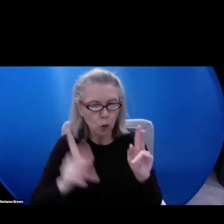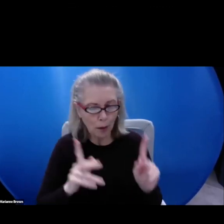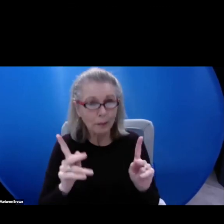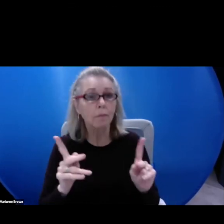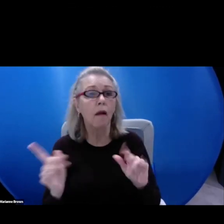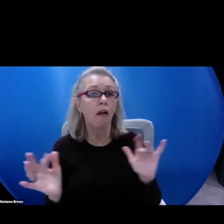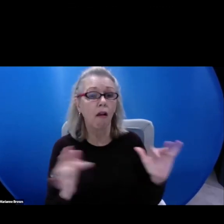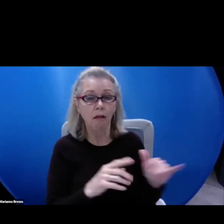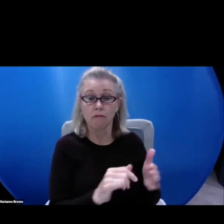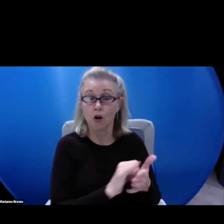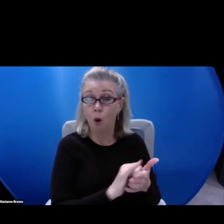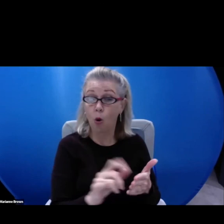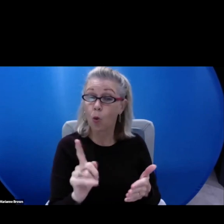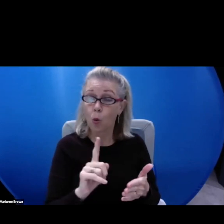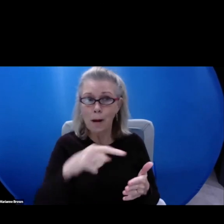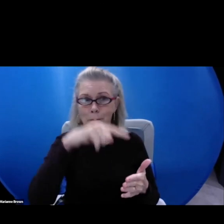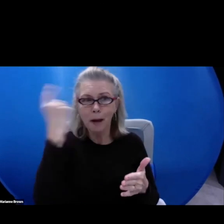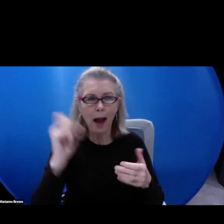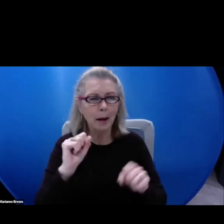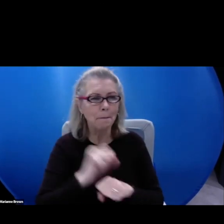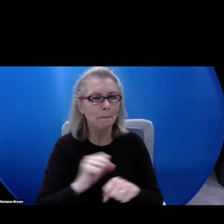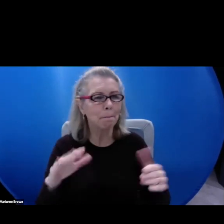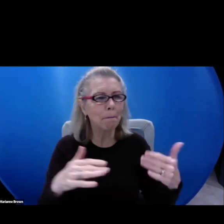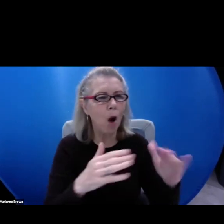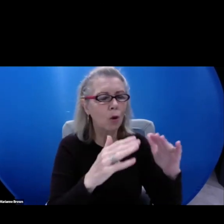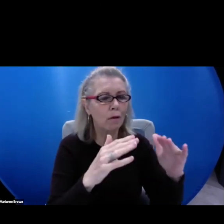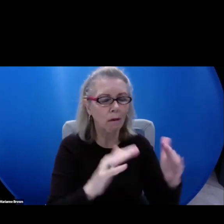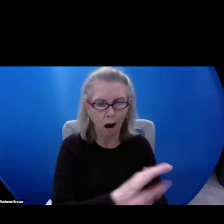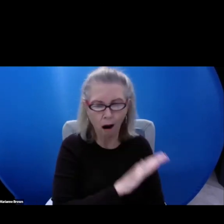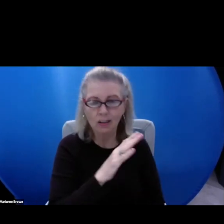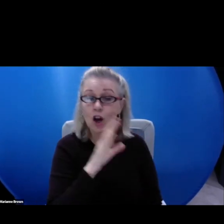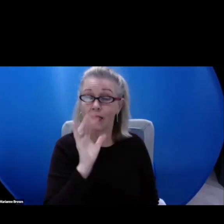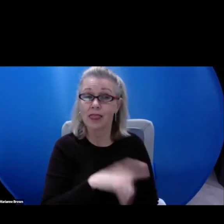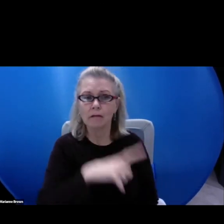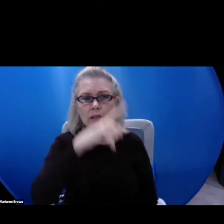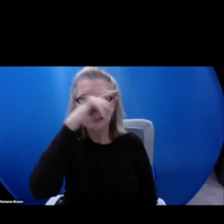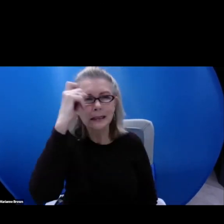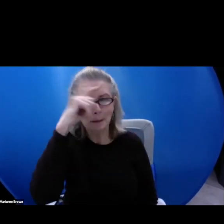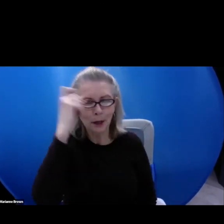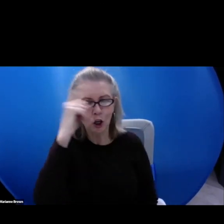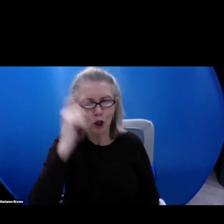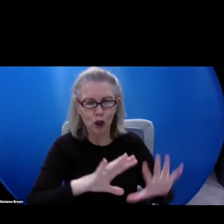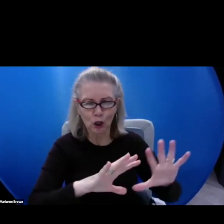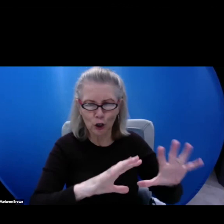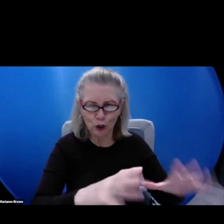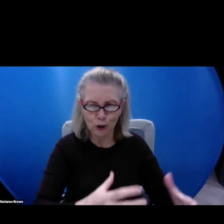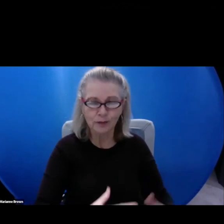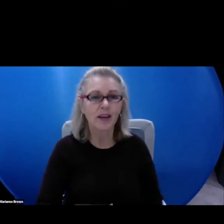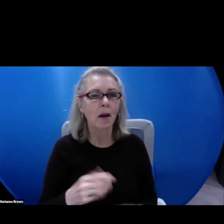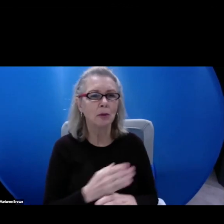Black Mountain College, the Summer Art Institutes between the years 1941 and 1957.